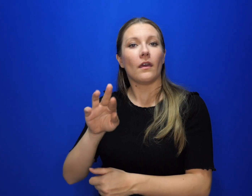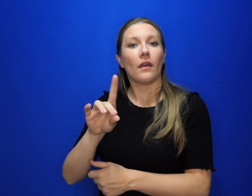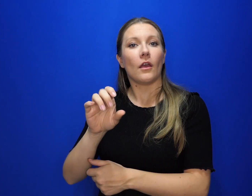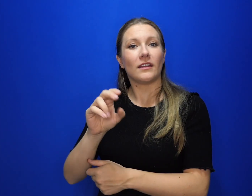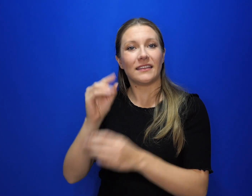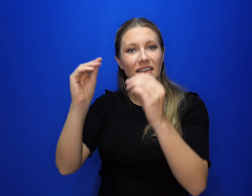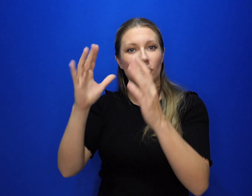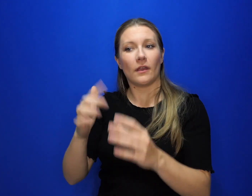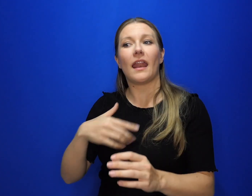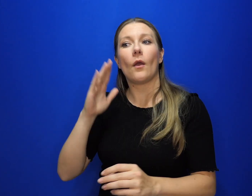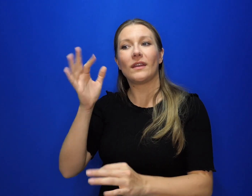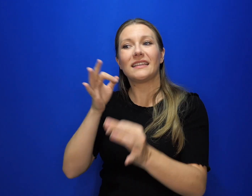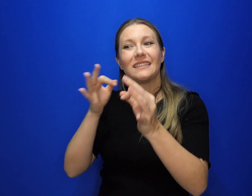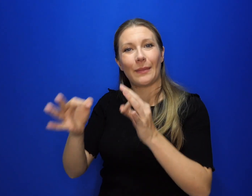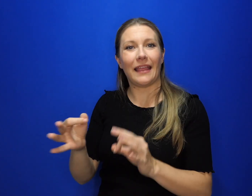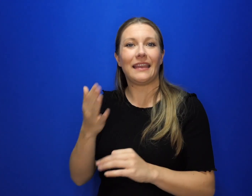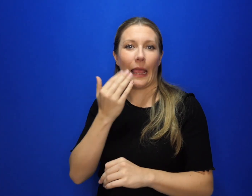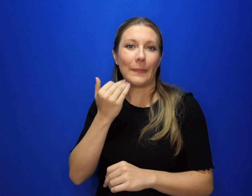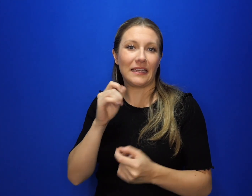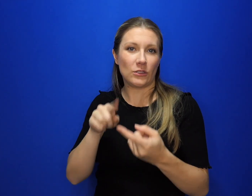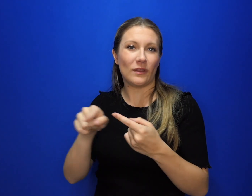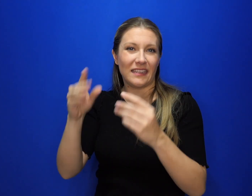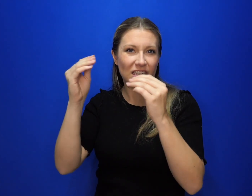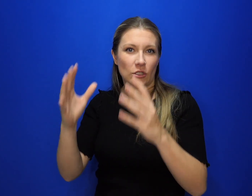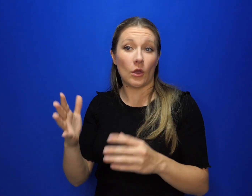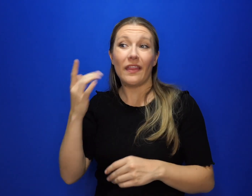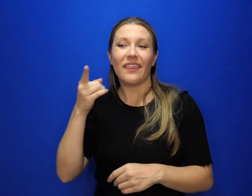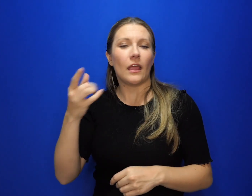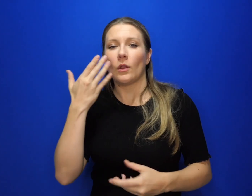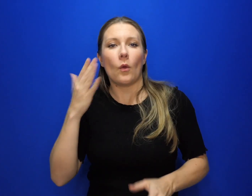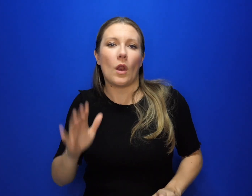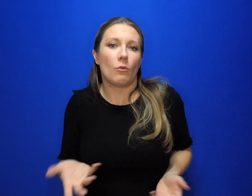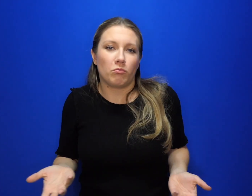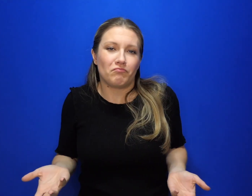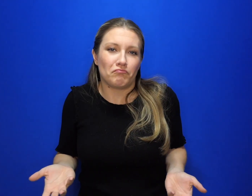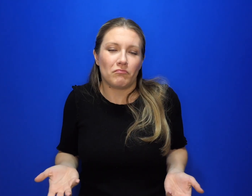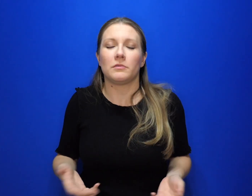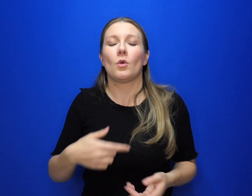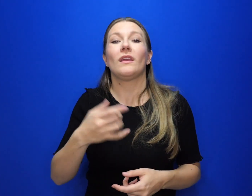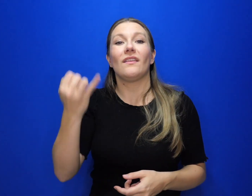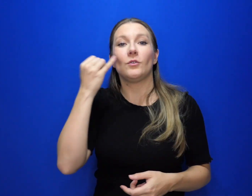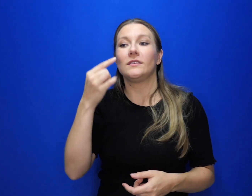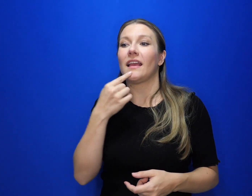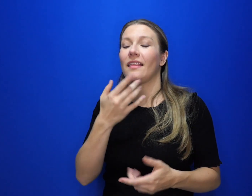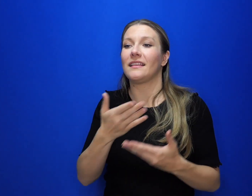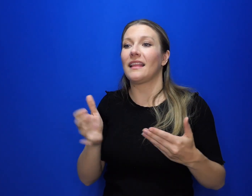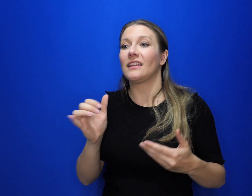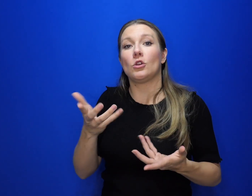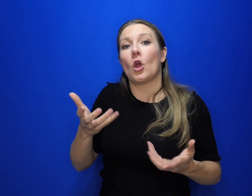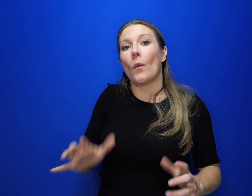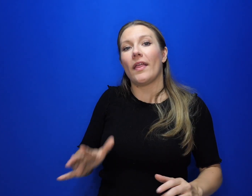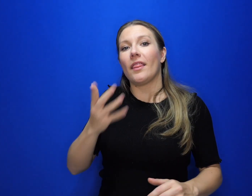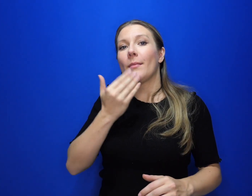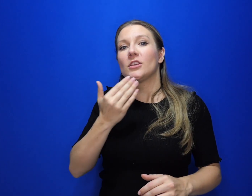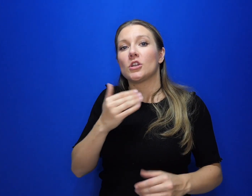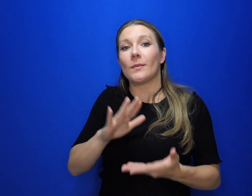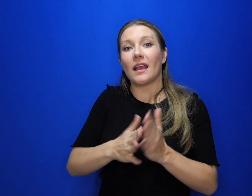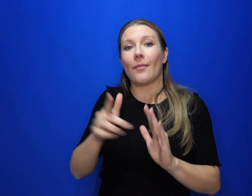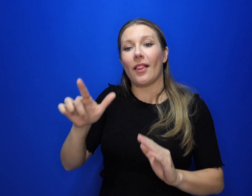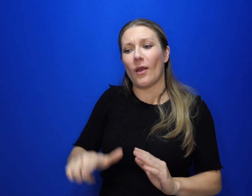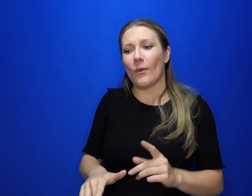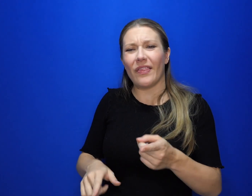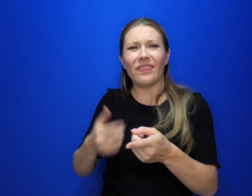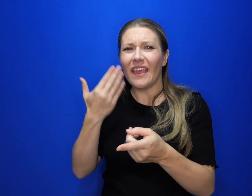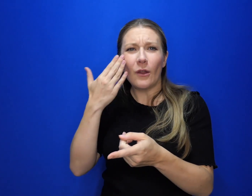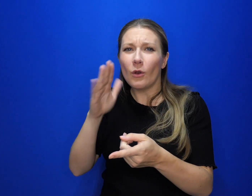explain diabetes to them because they're not going to know, right? And so you say things like you don't want their blood sugar to get low. They